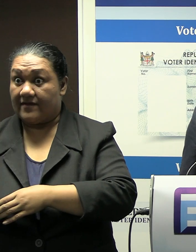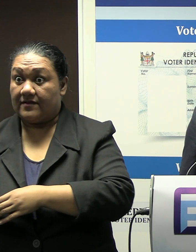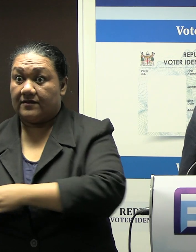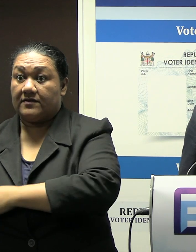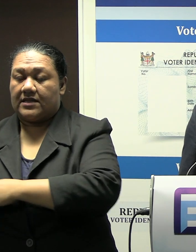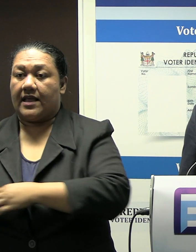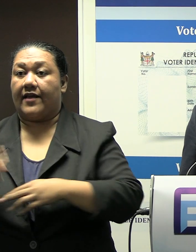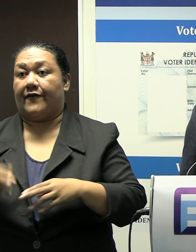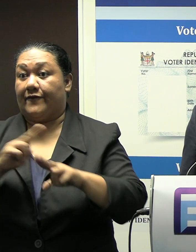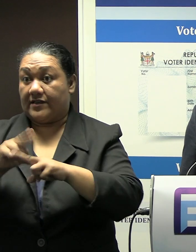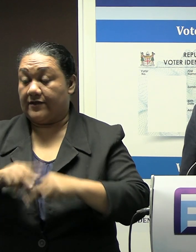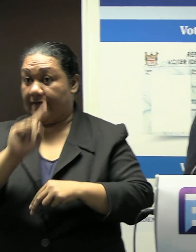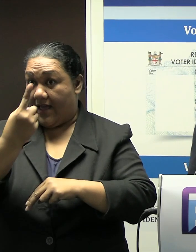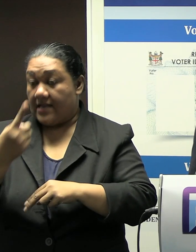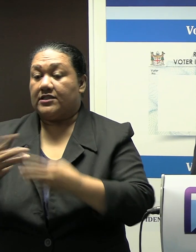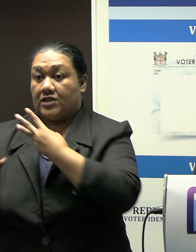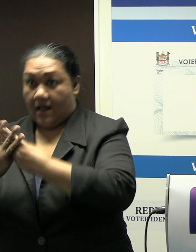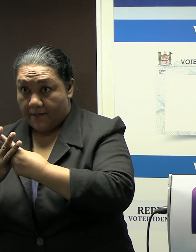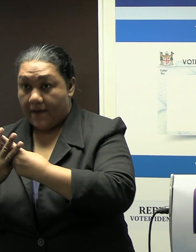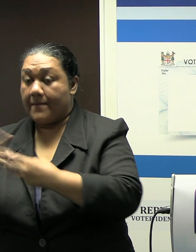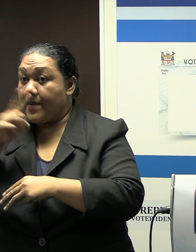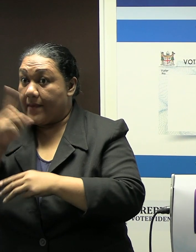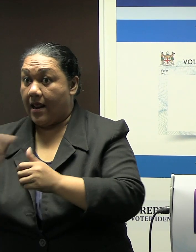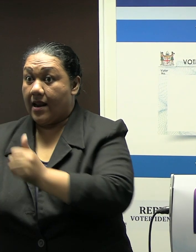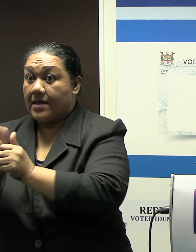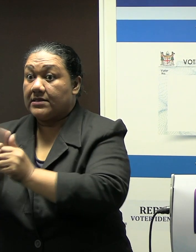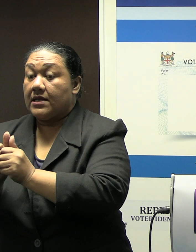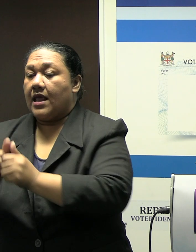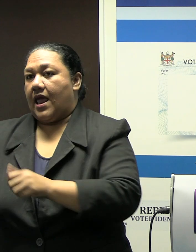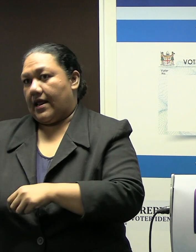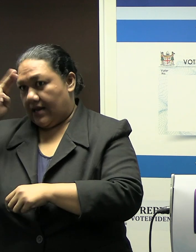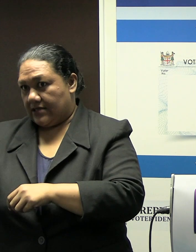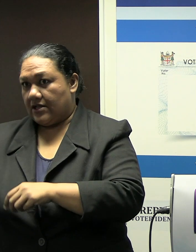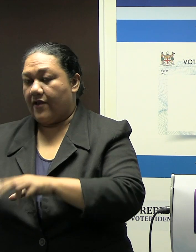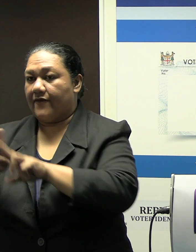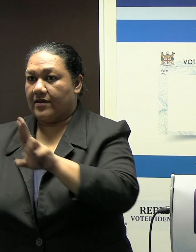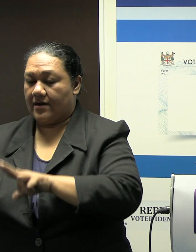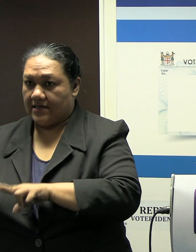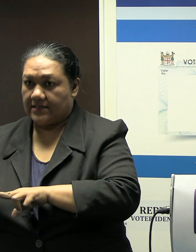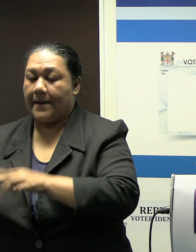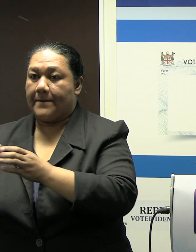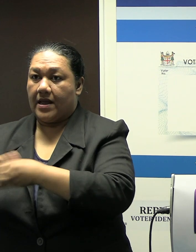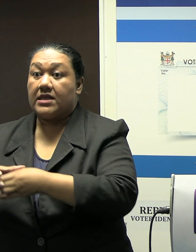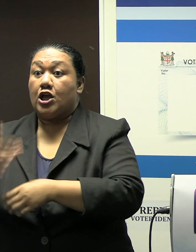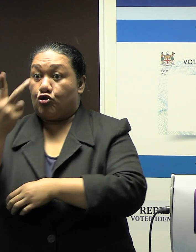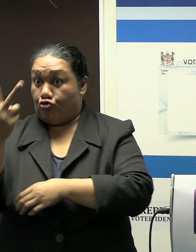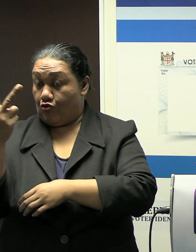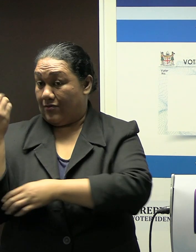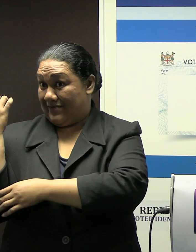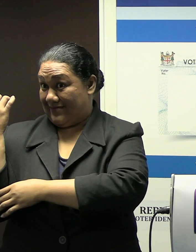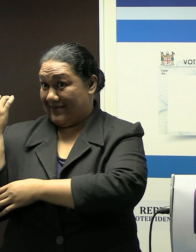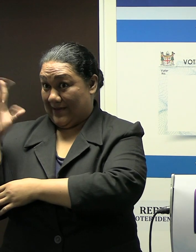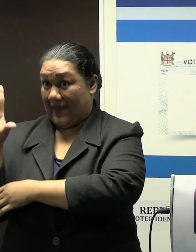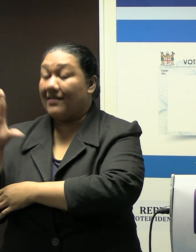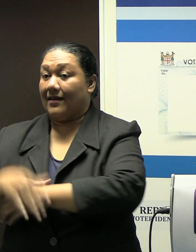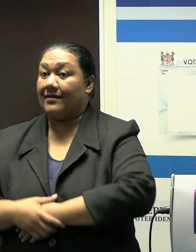Fiji First, Sodalpa, the People's Alliance, and the National Federation Party. There were 2 independent candidates that submitted their